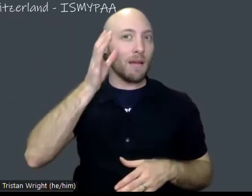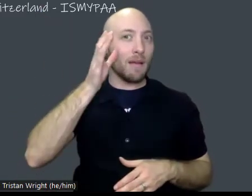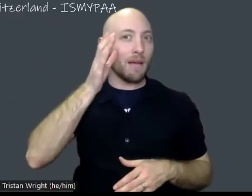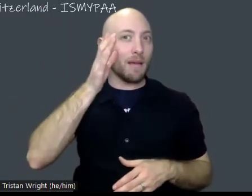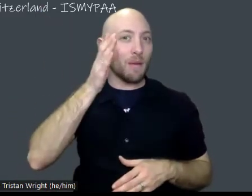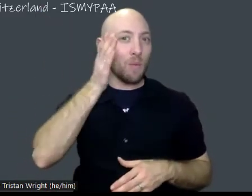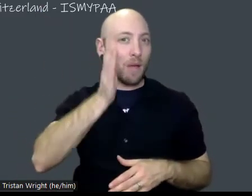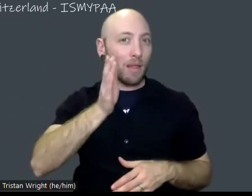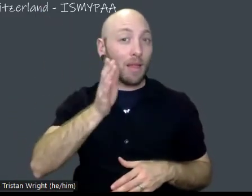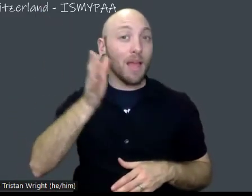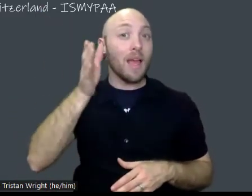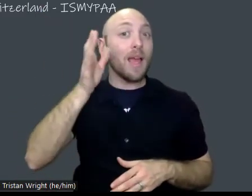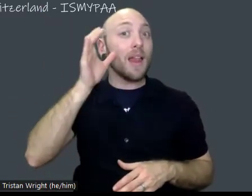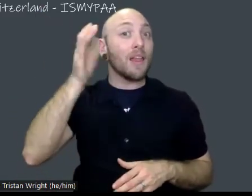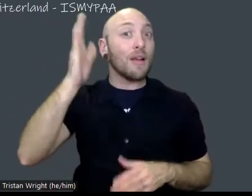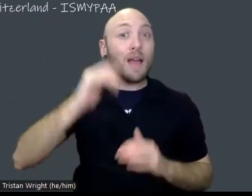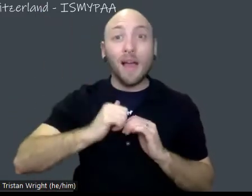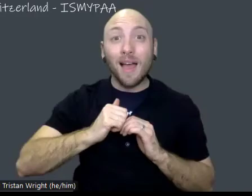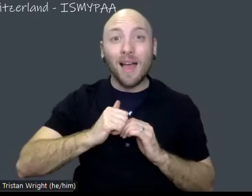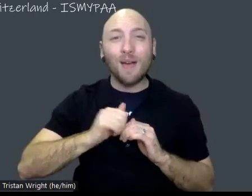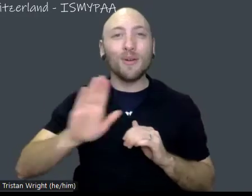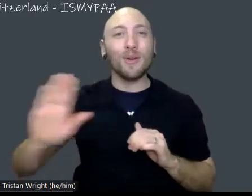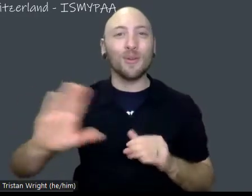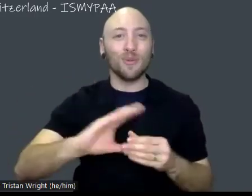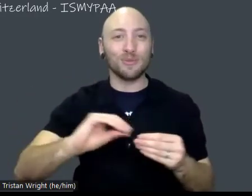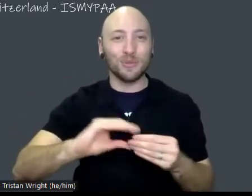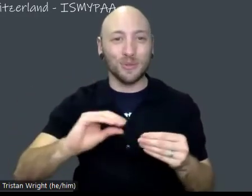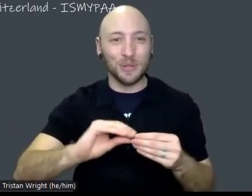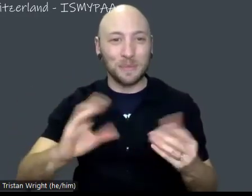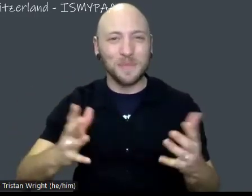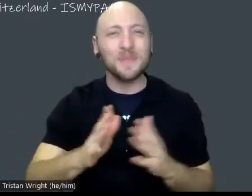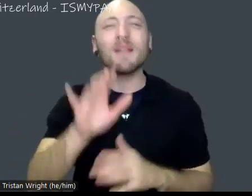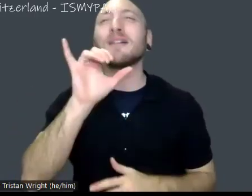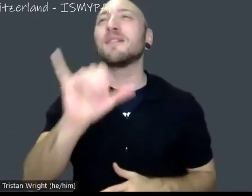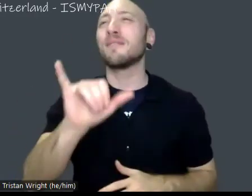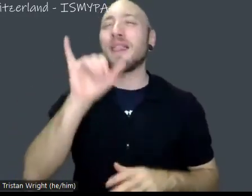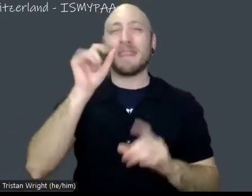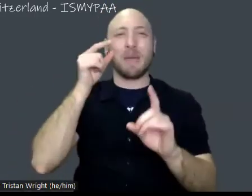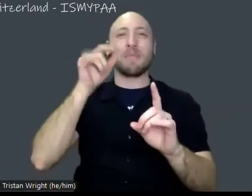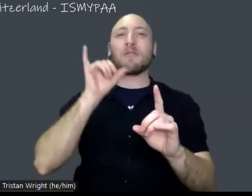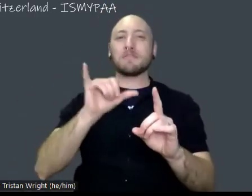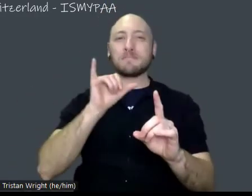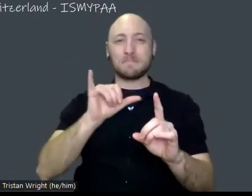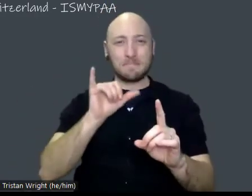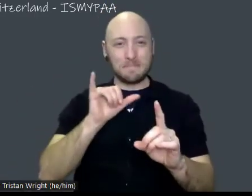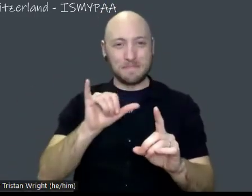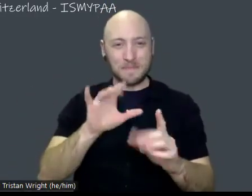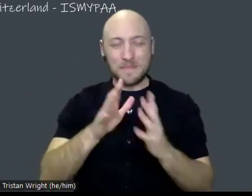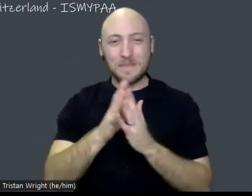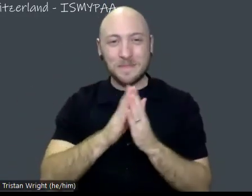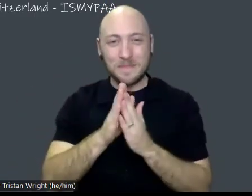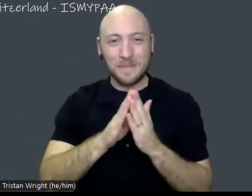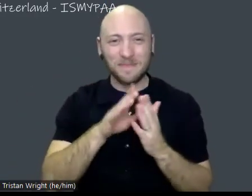listening to other sharings. That's the point I was missing. Or this, that's something new. That's